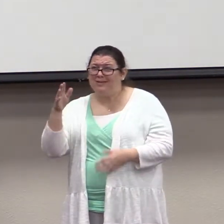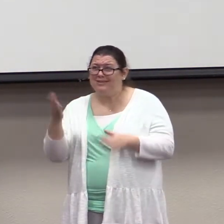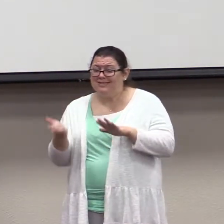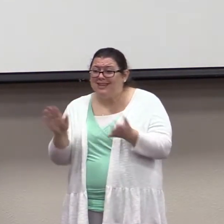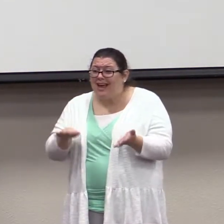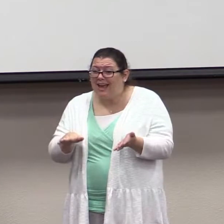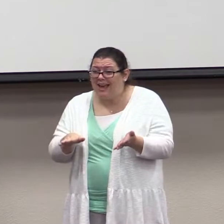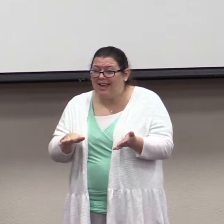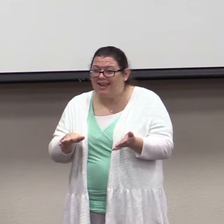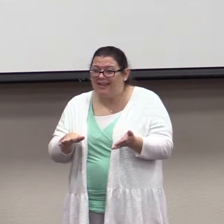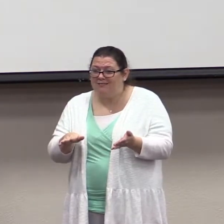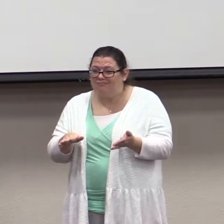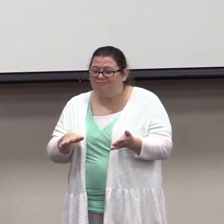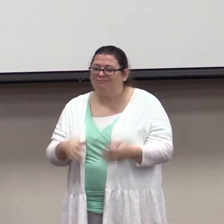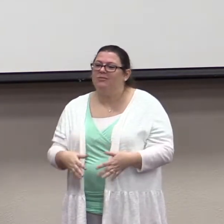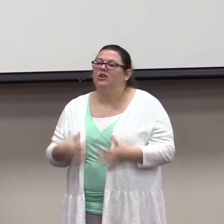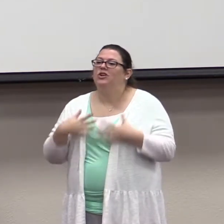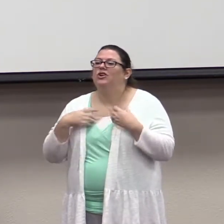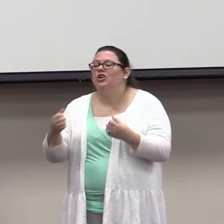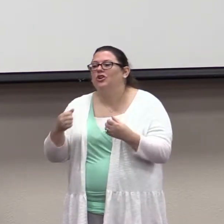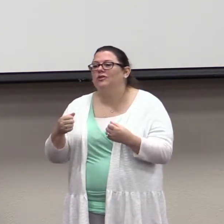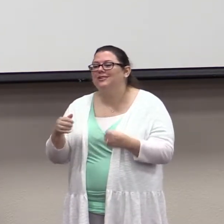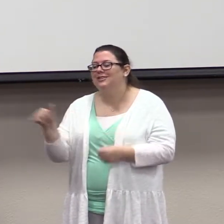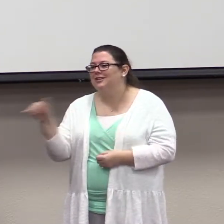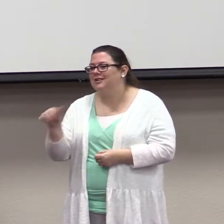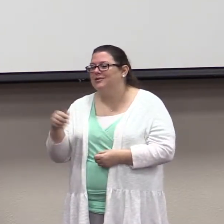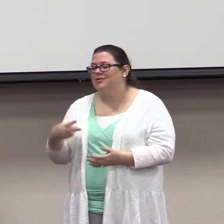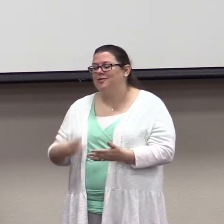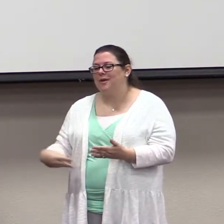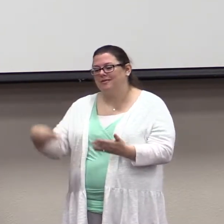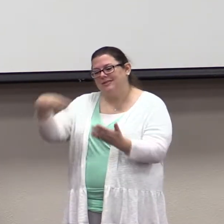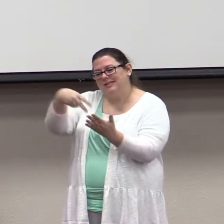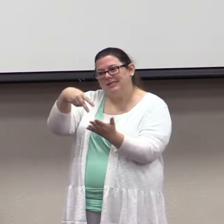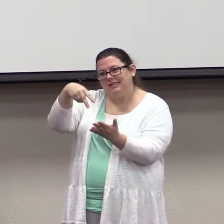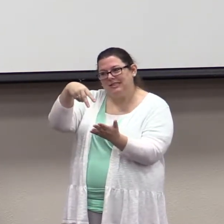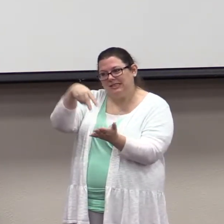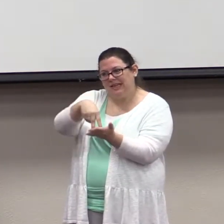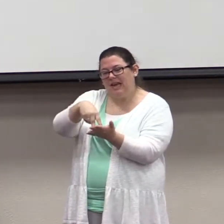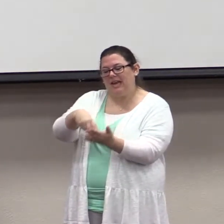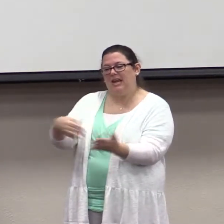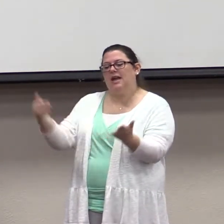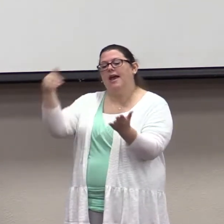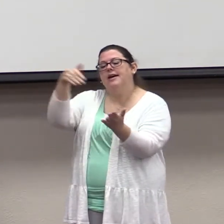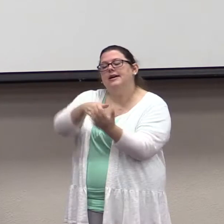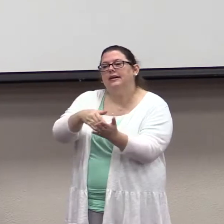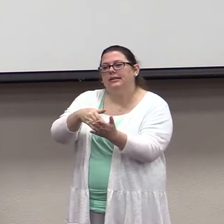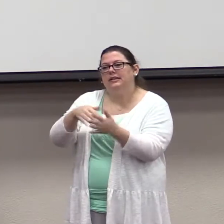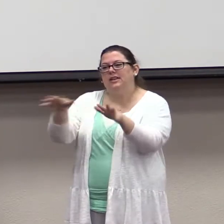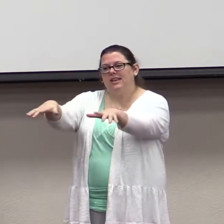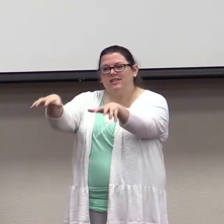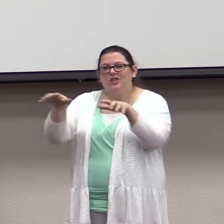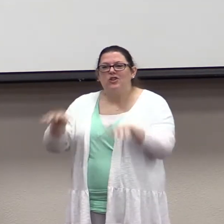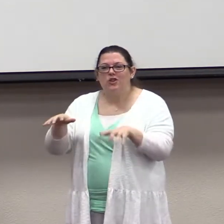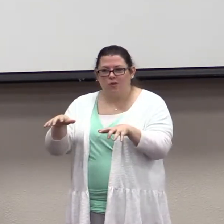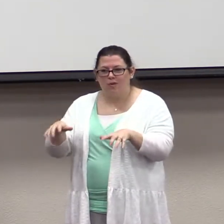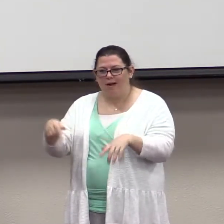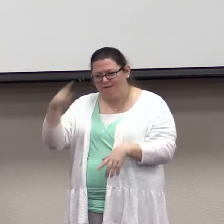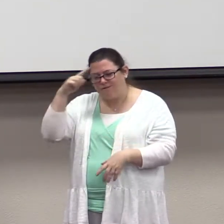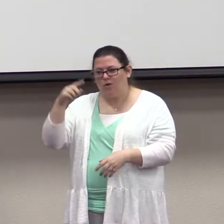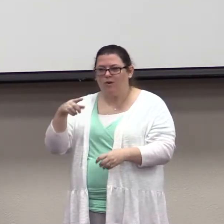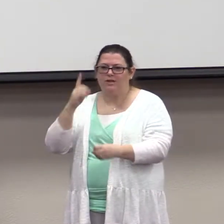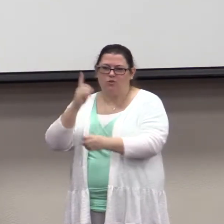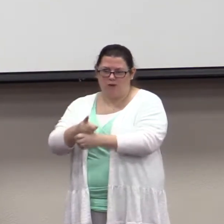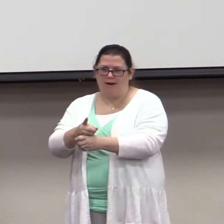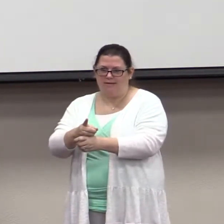Courage is also about standing up against the crowd for what is right. It takes courage to be in the minority. And